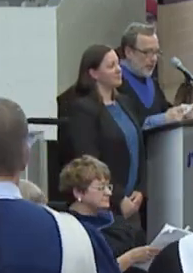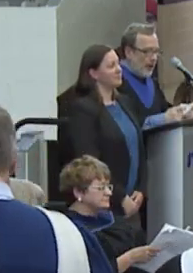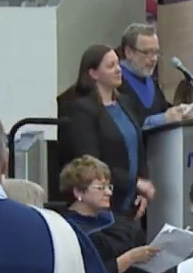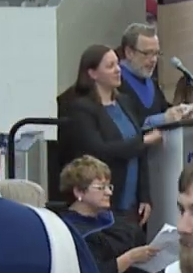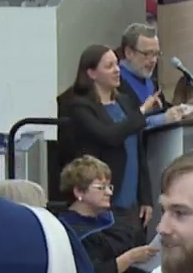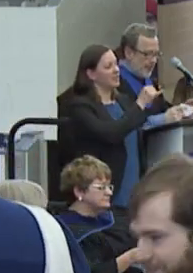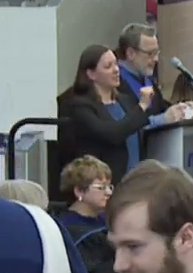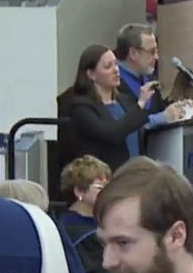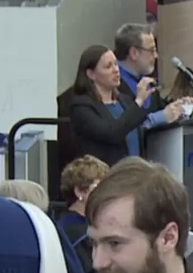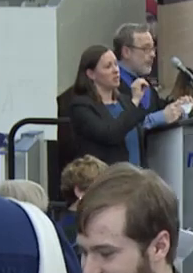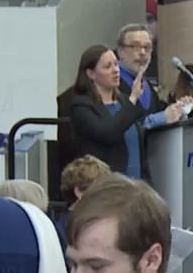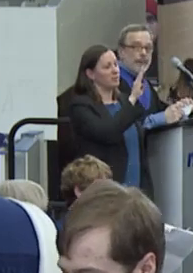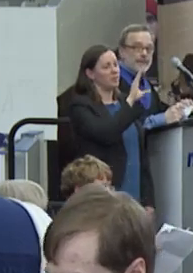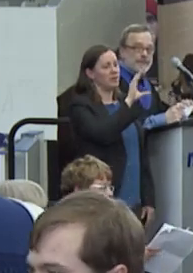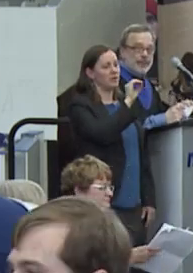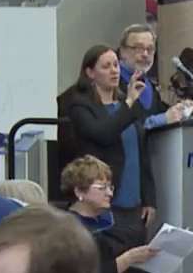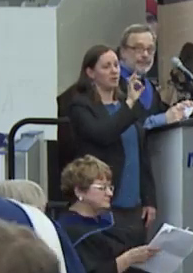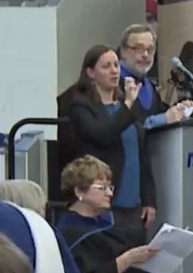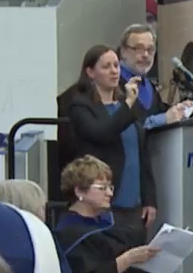Jacob Coffin.